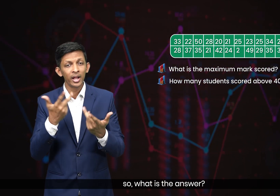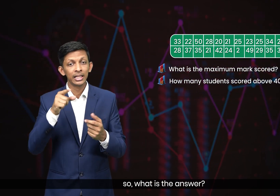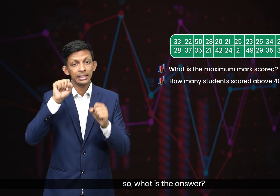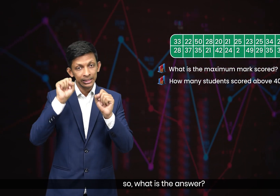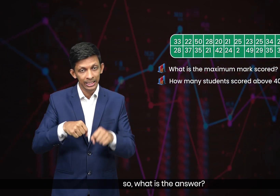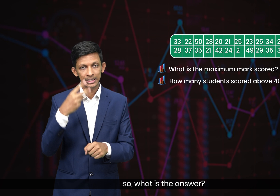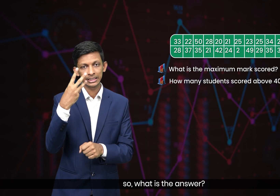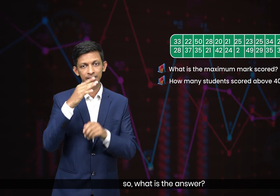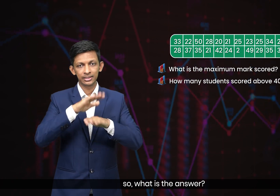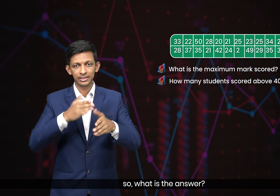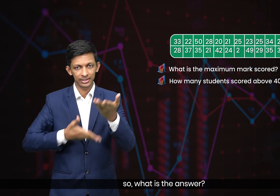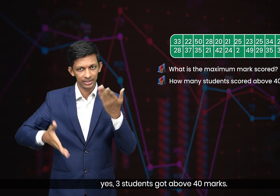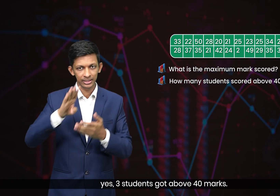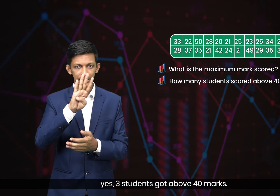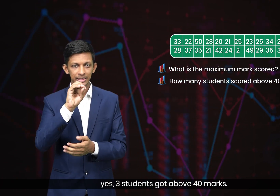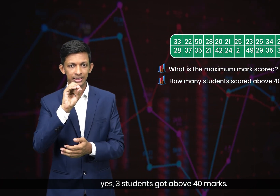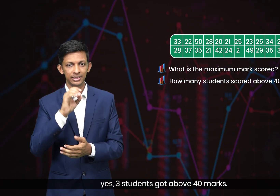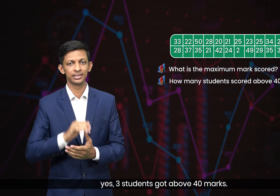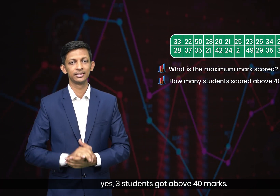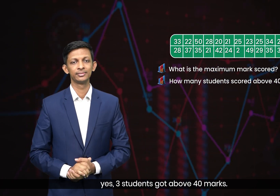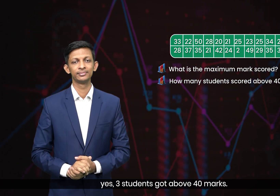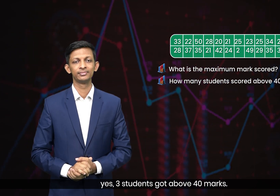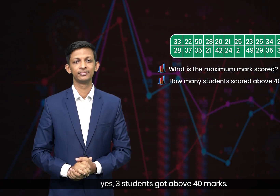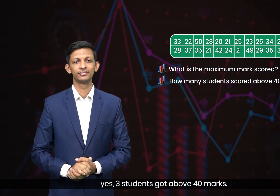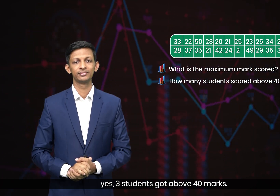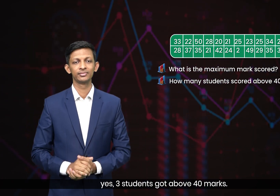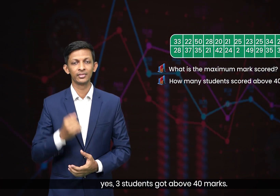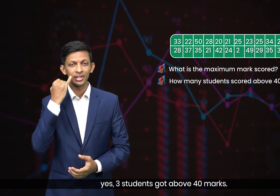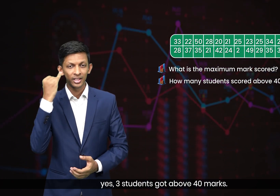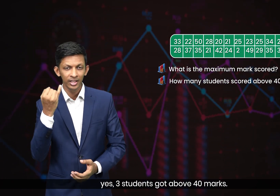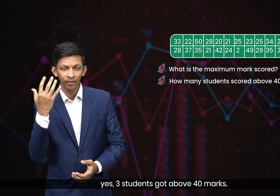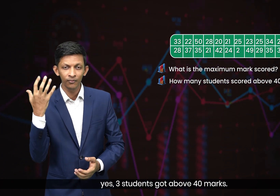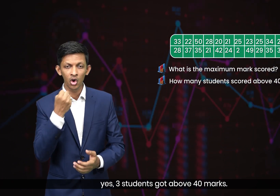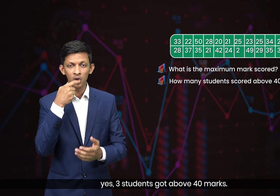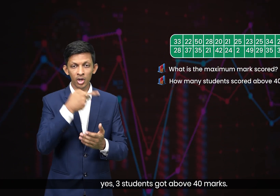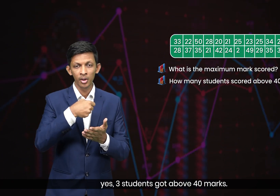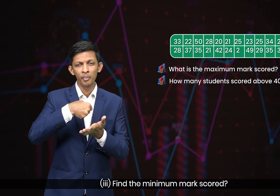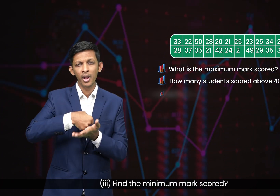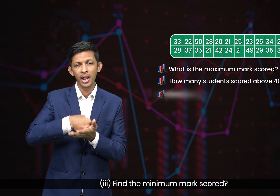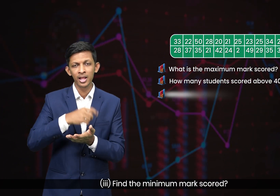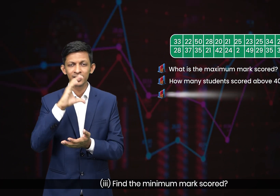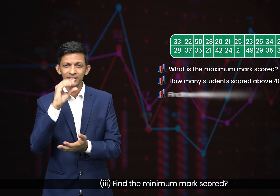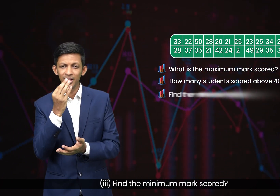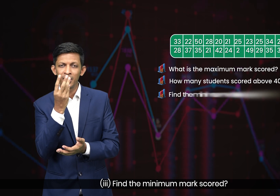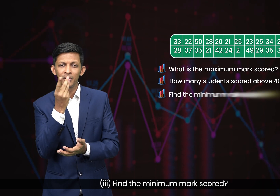the answer? Yes, 3 students got above 40 marks. Find the minimum mark